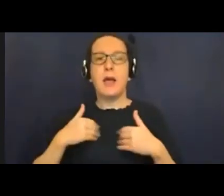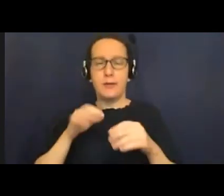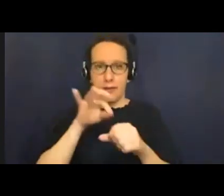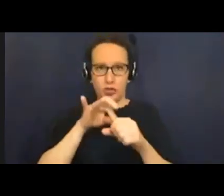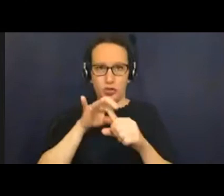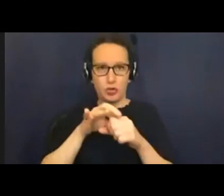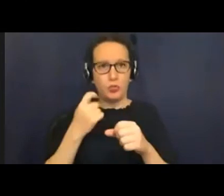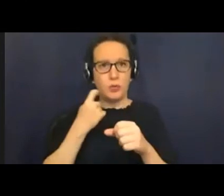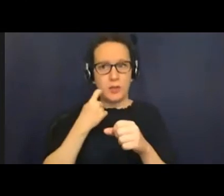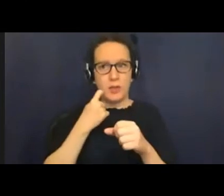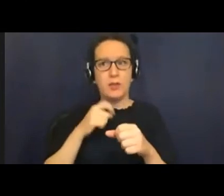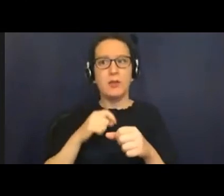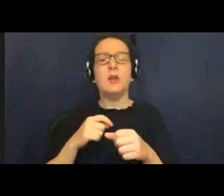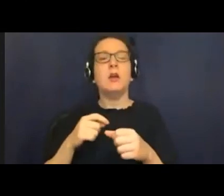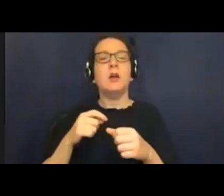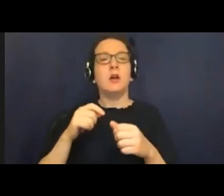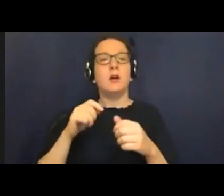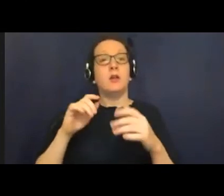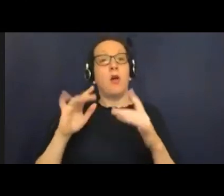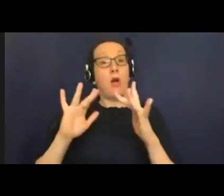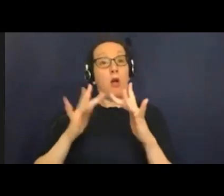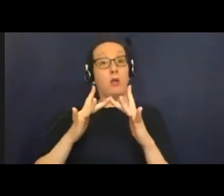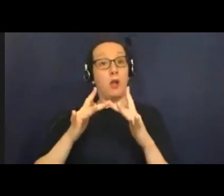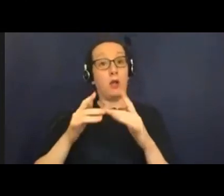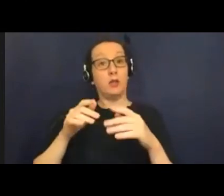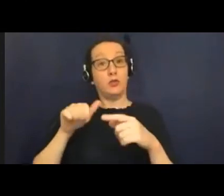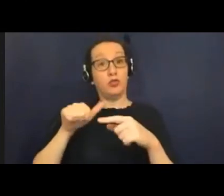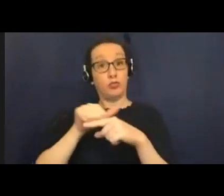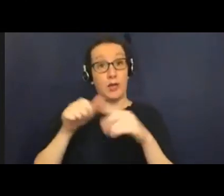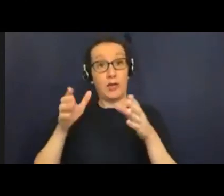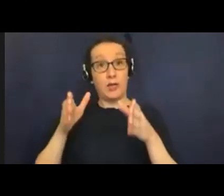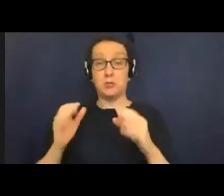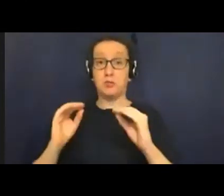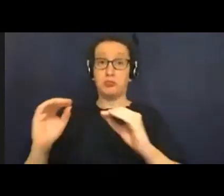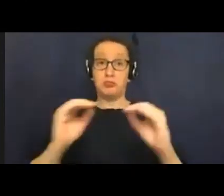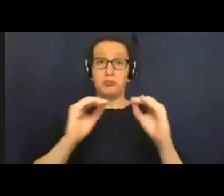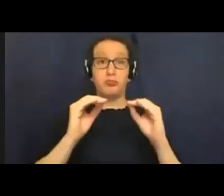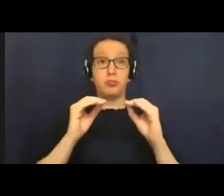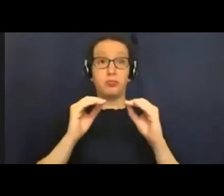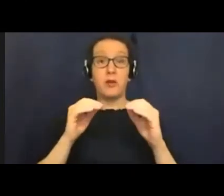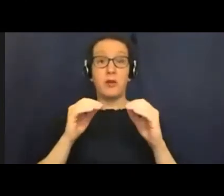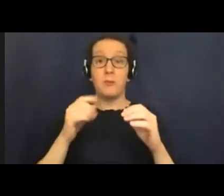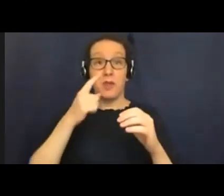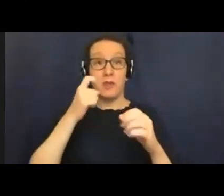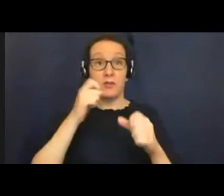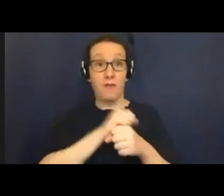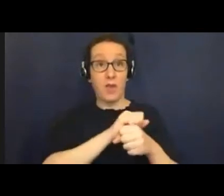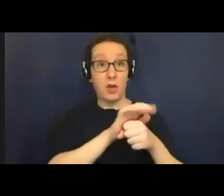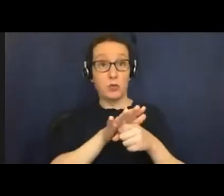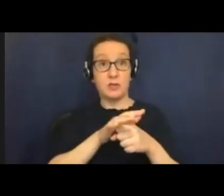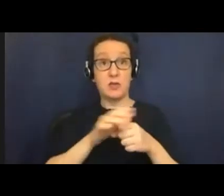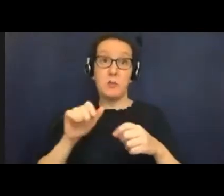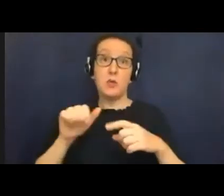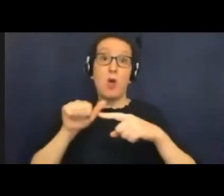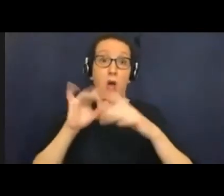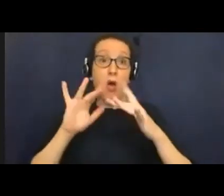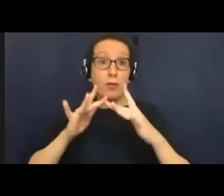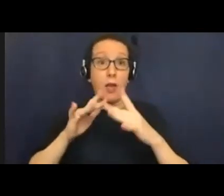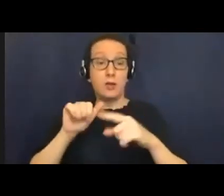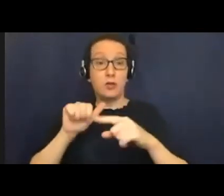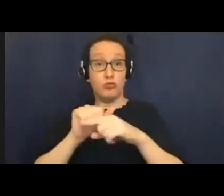for the very first time because of the virus. And they included sign language in those videos. So people who are